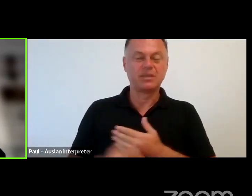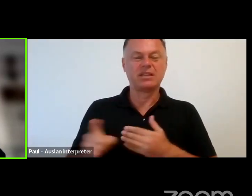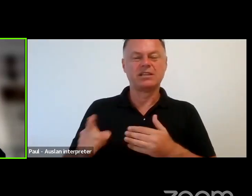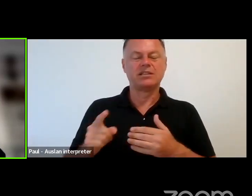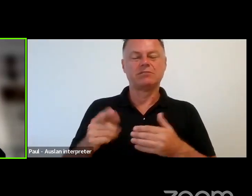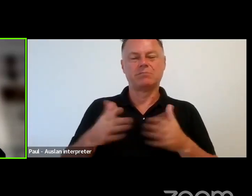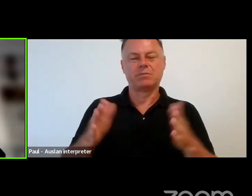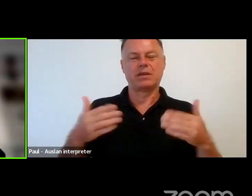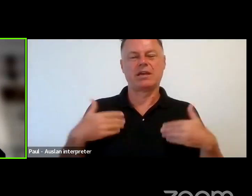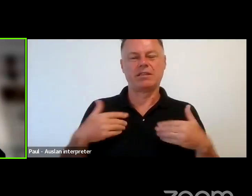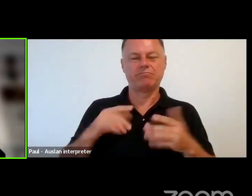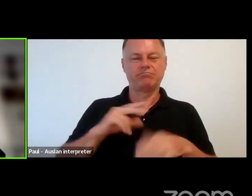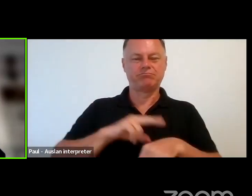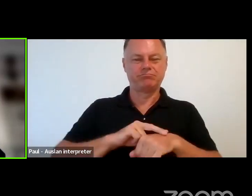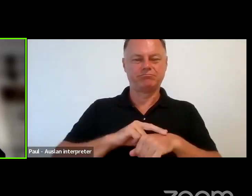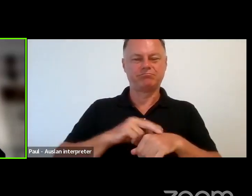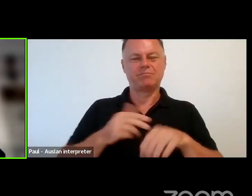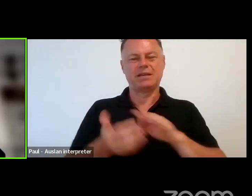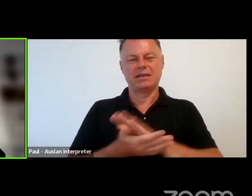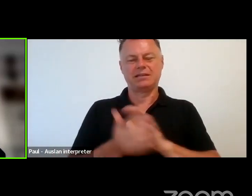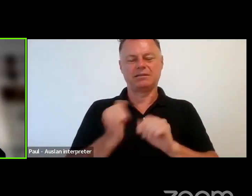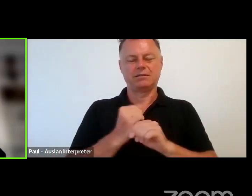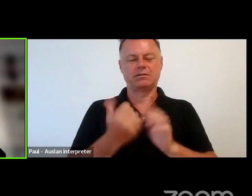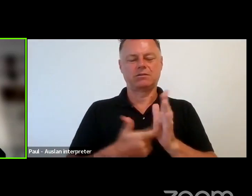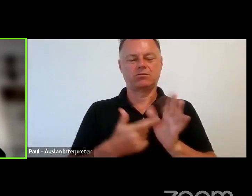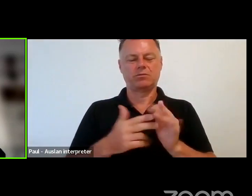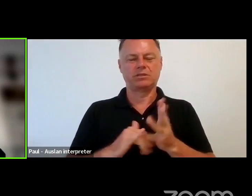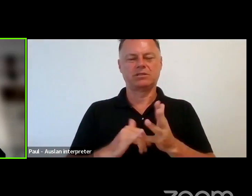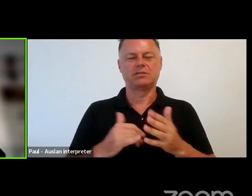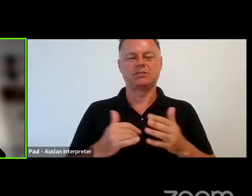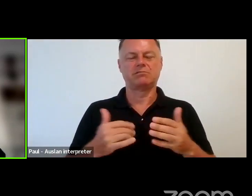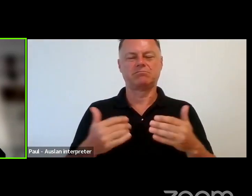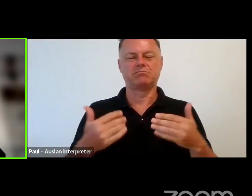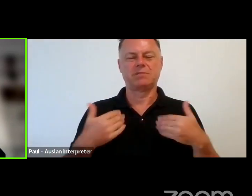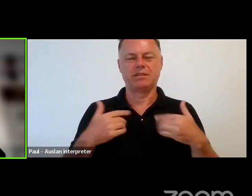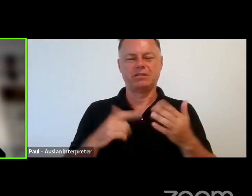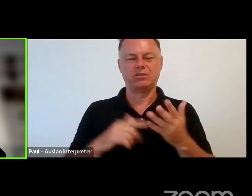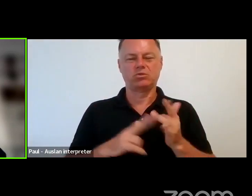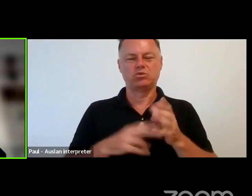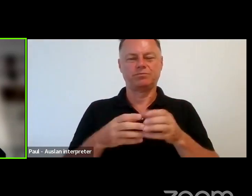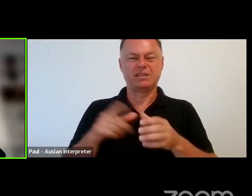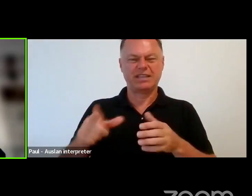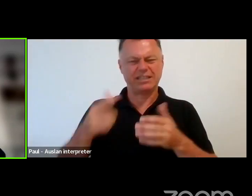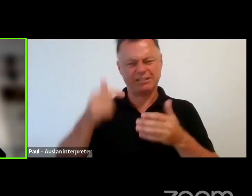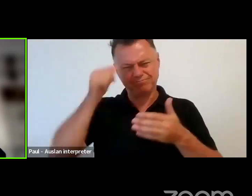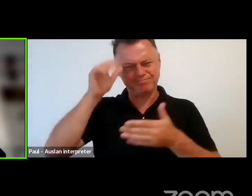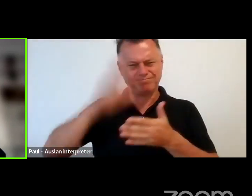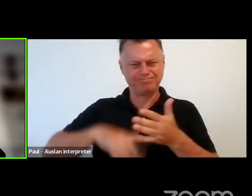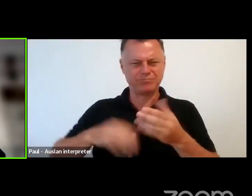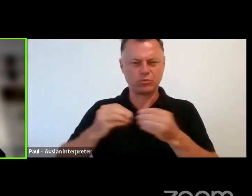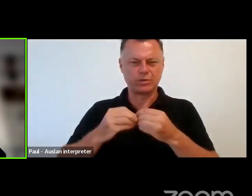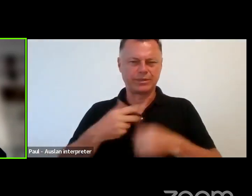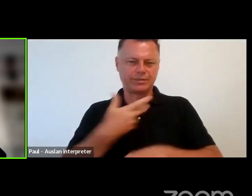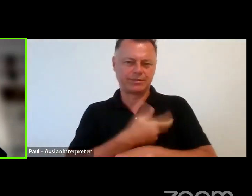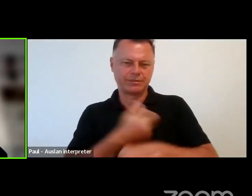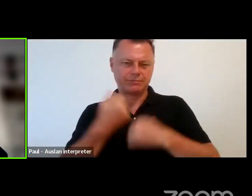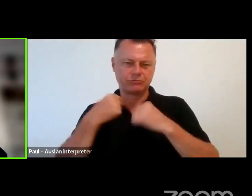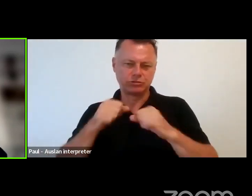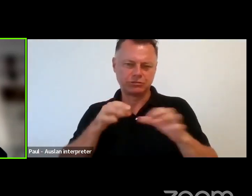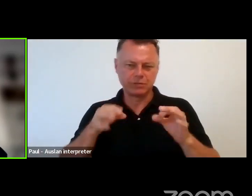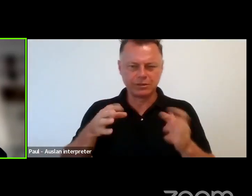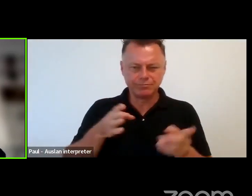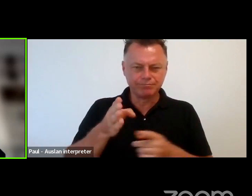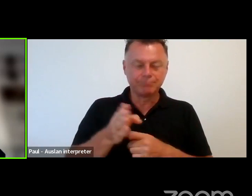physician in the Grampians Public Health Unit. Rob is one of Australia's vaccine experts, and he'll be